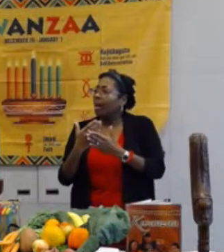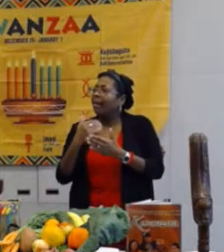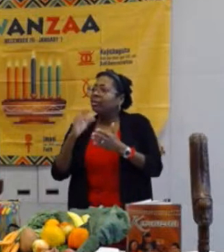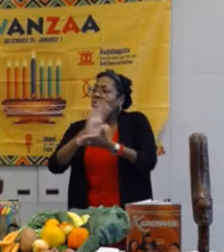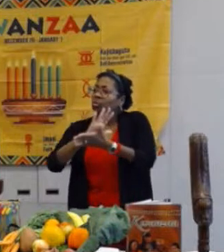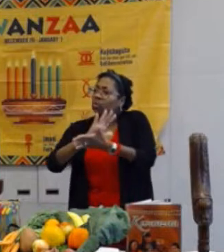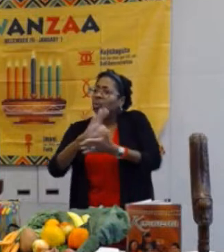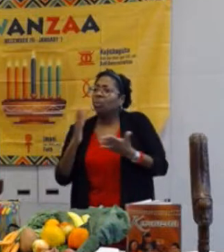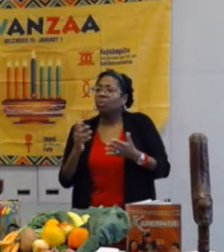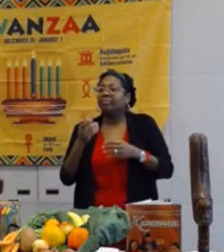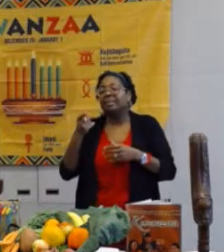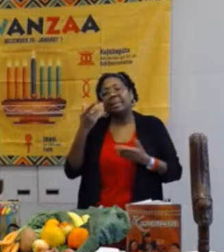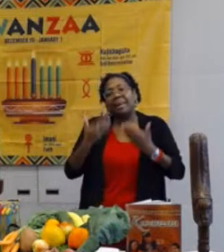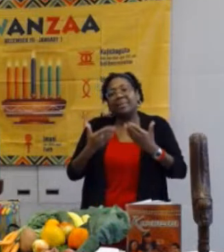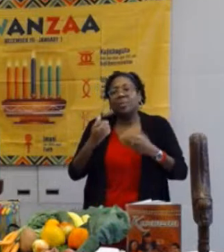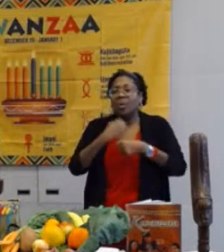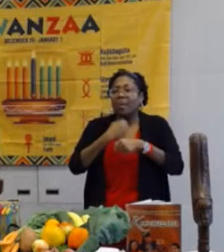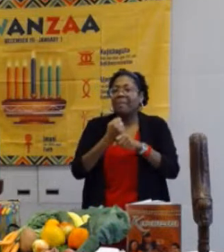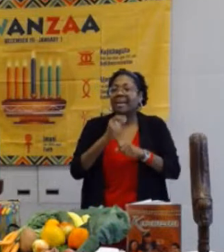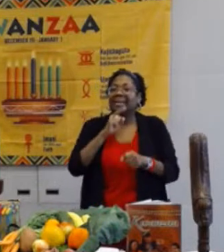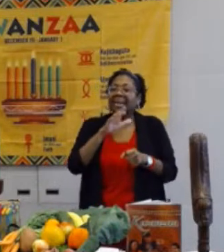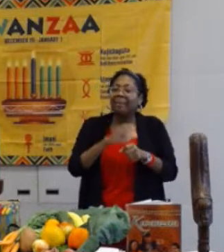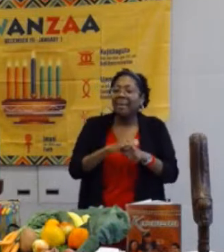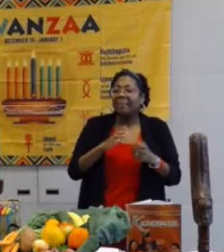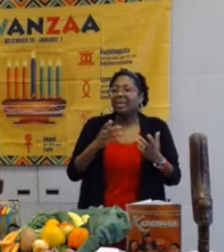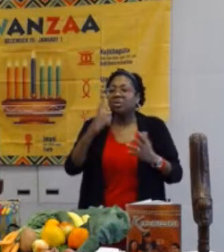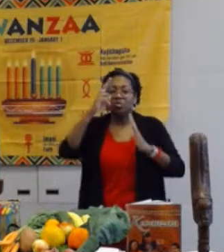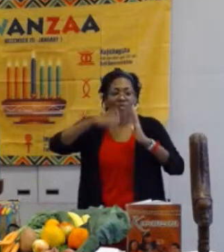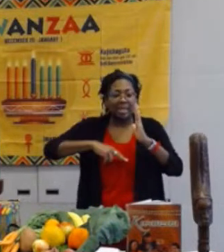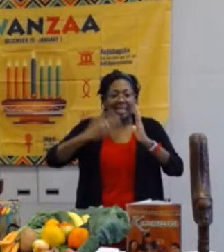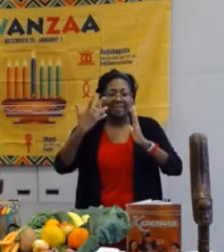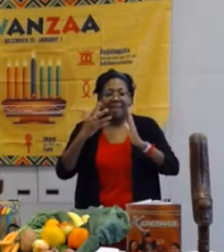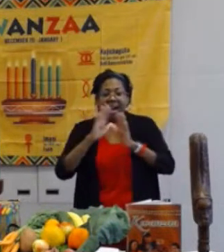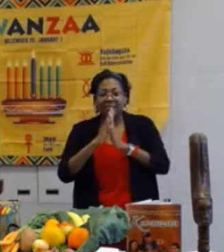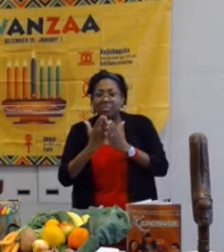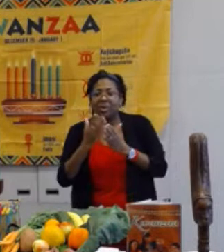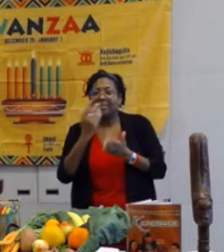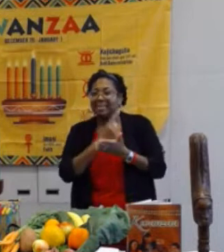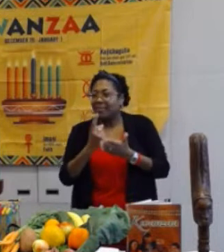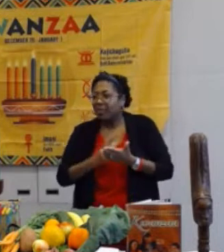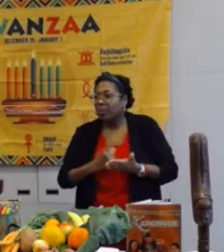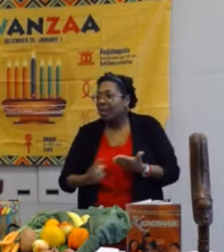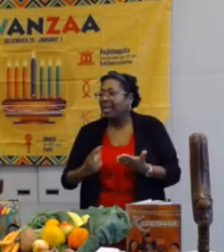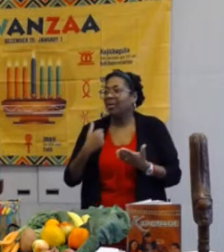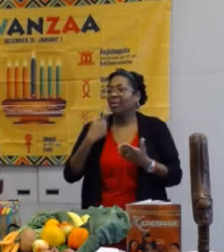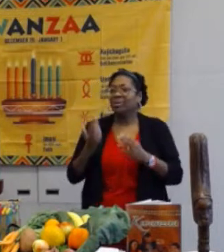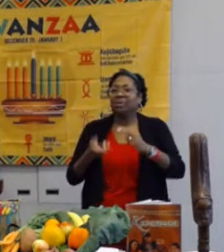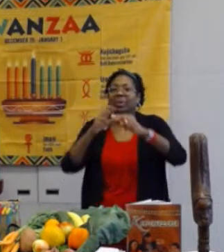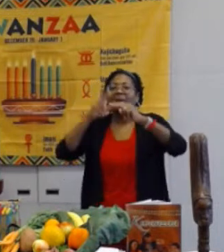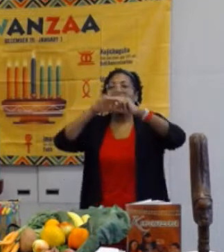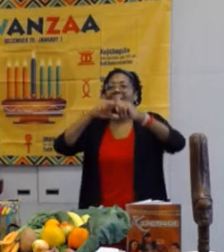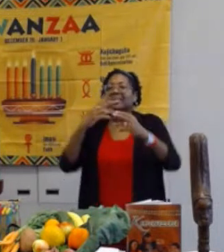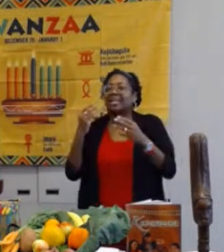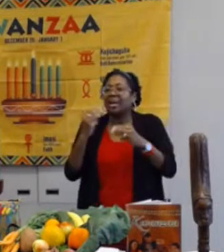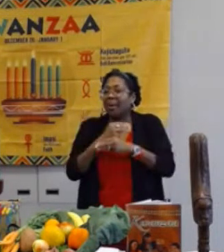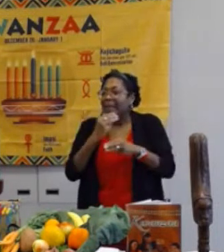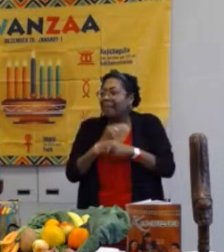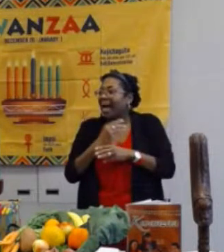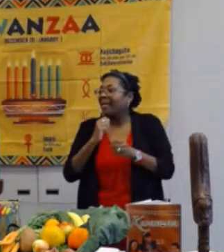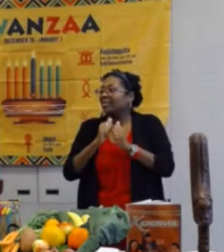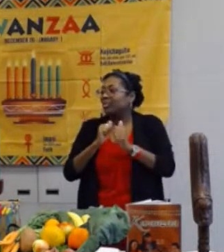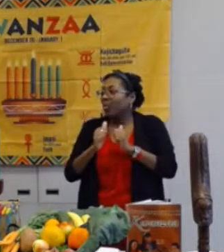a child may make a commitment to read 5 books a week or to increase their math scores, whatever it